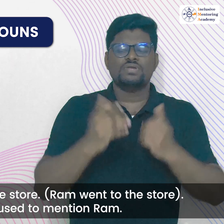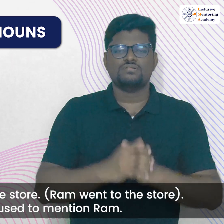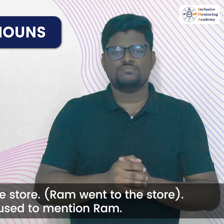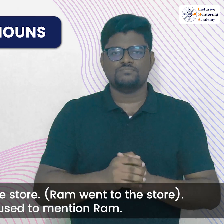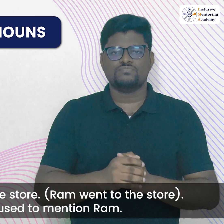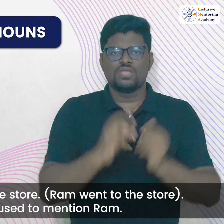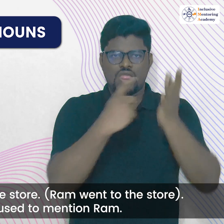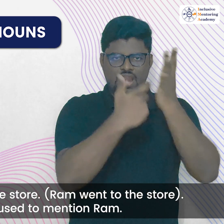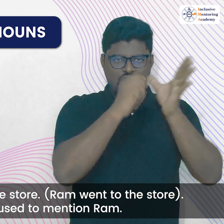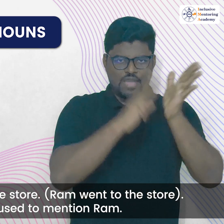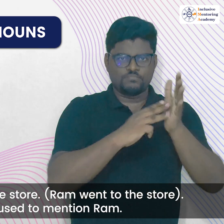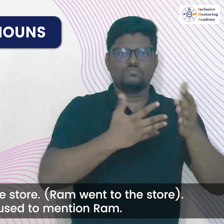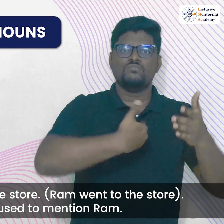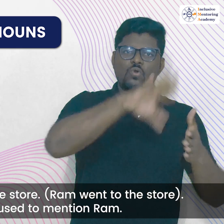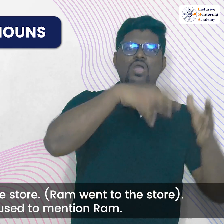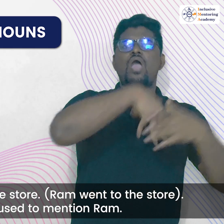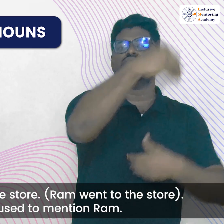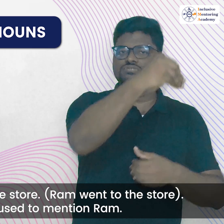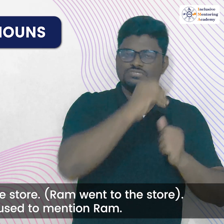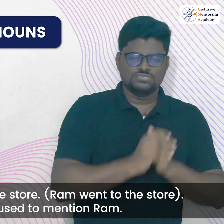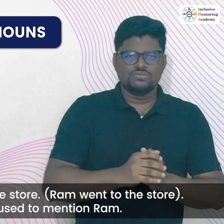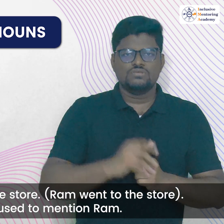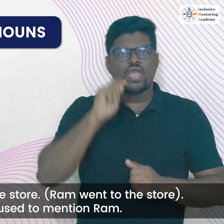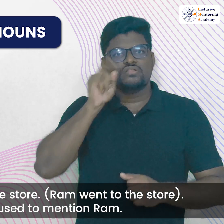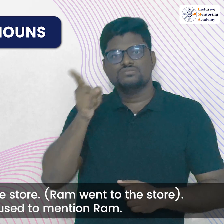Example: he went to the store. Ram went to the store.